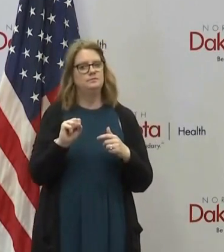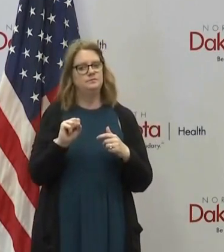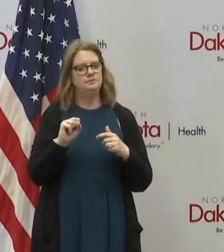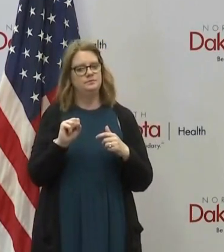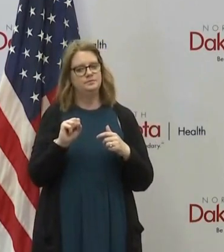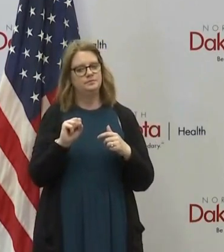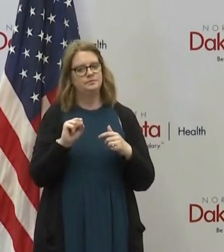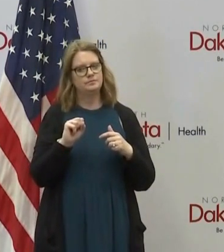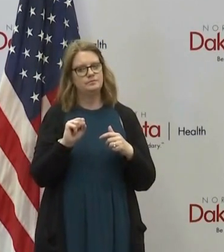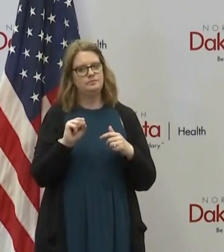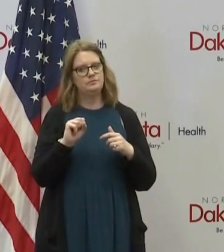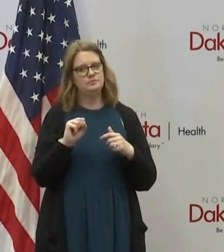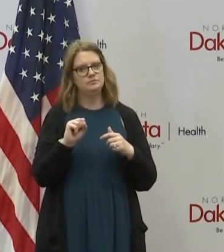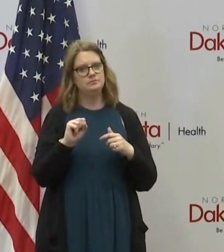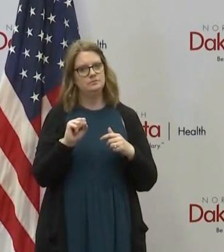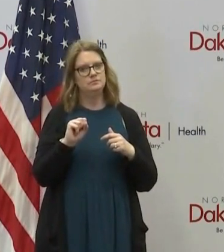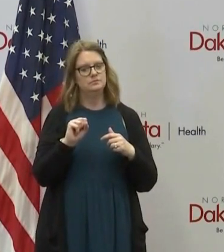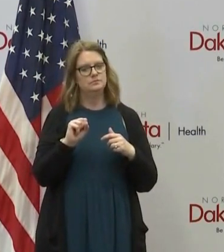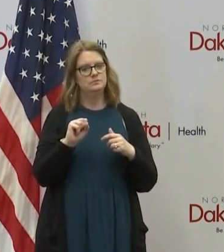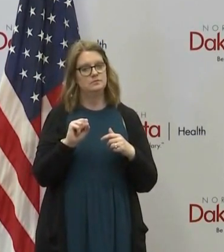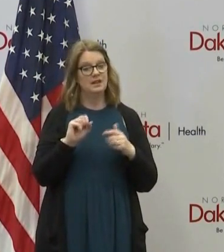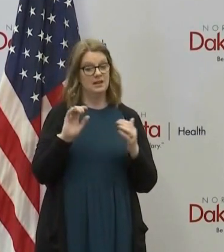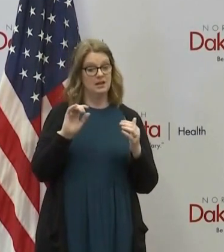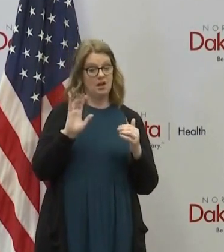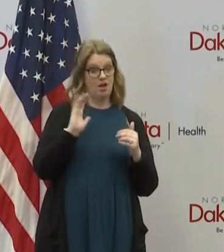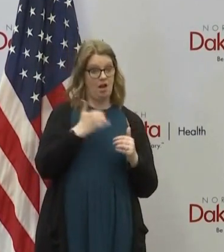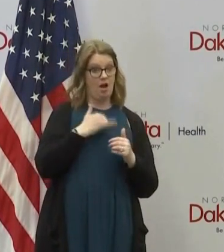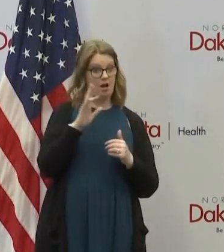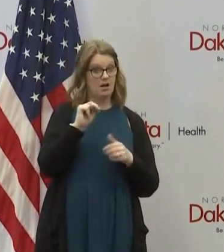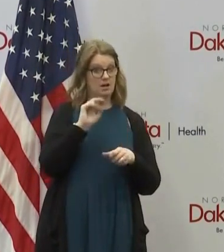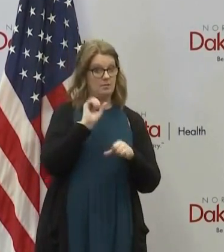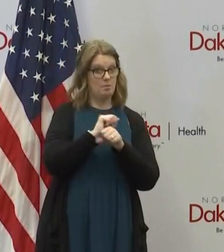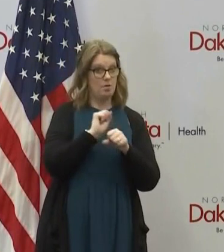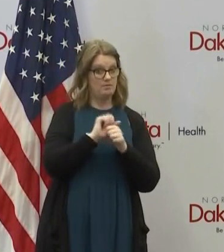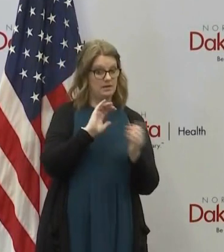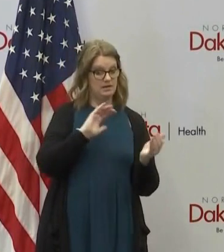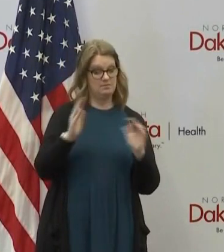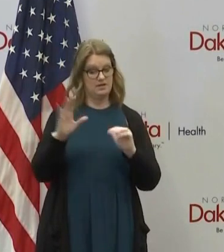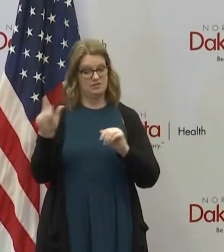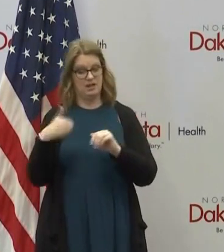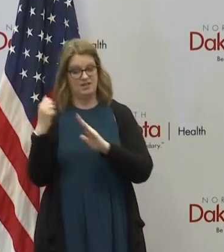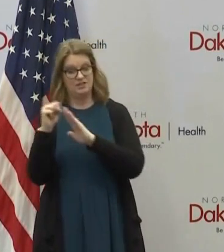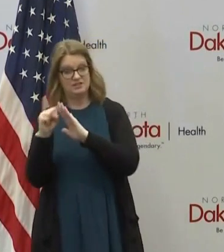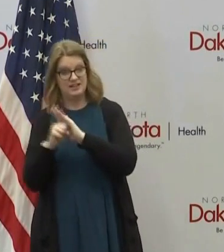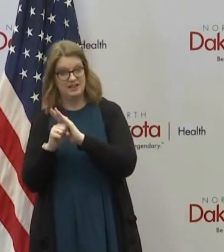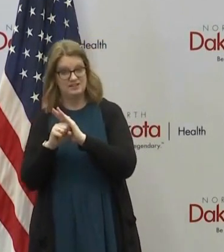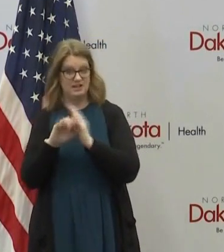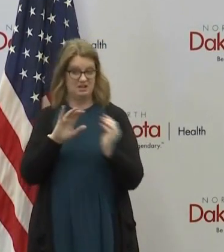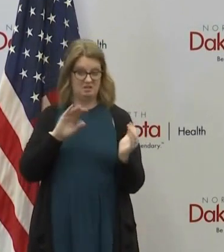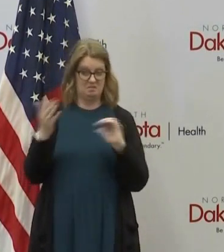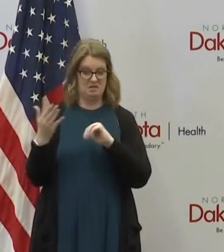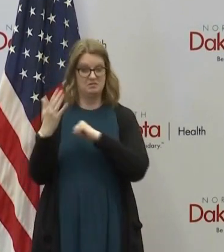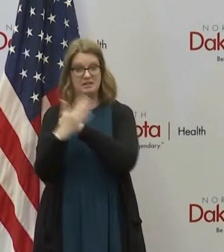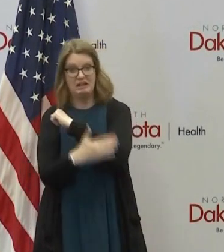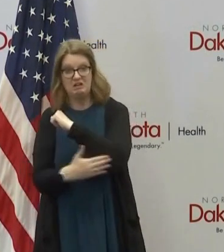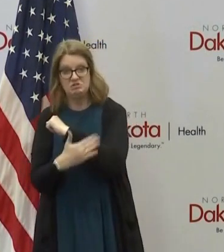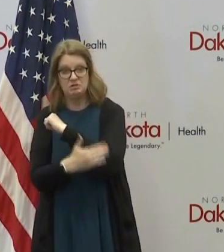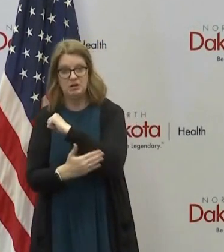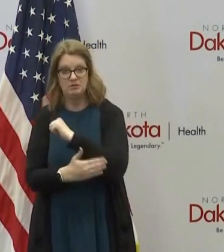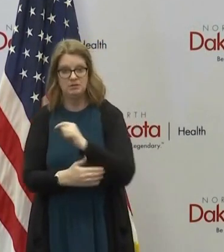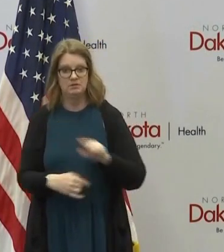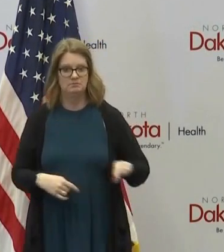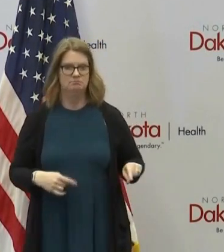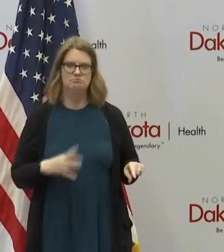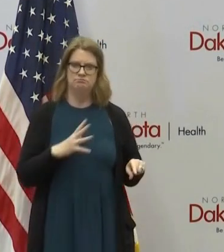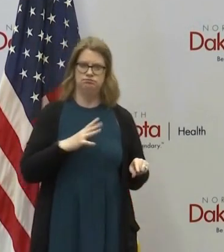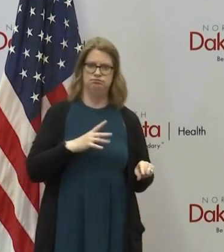take a look at our unemployment relative to other states and relative to other parts of the nation, I think, again, North Dakota can feel great.